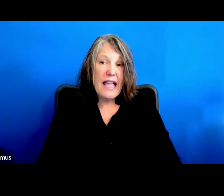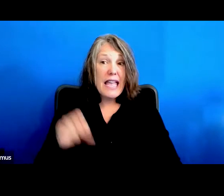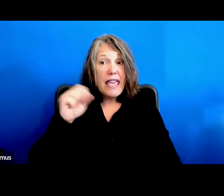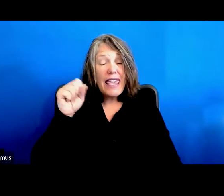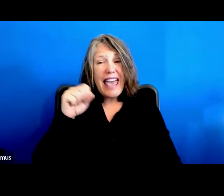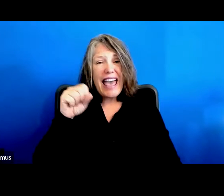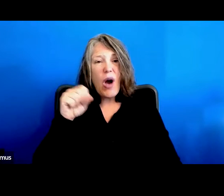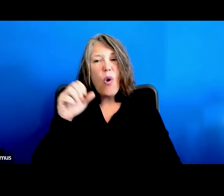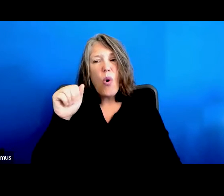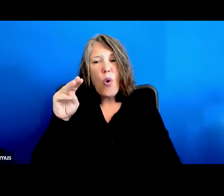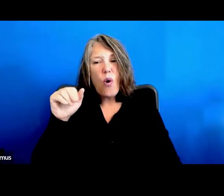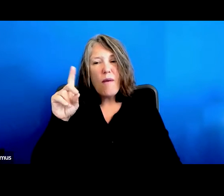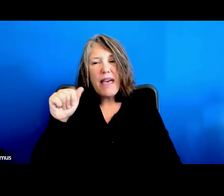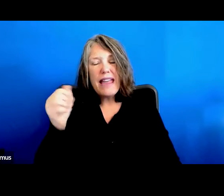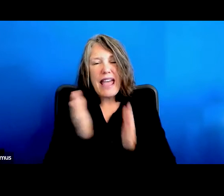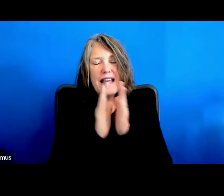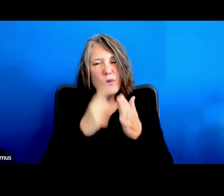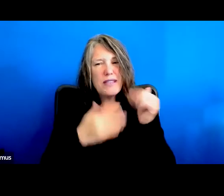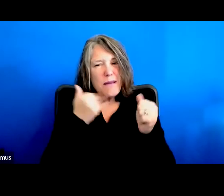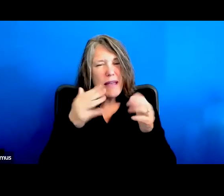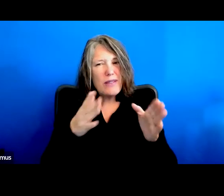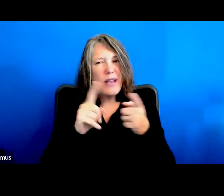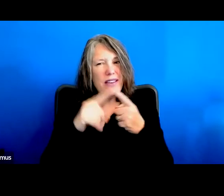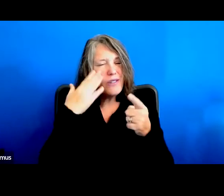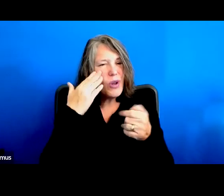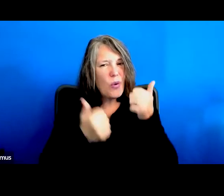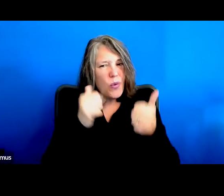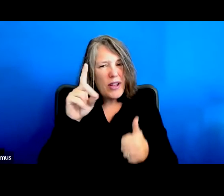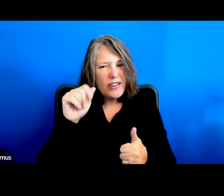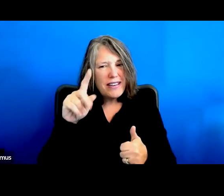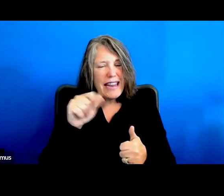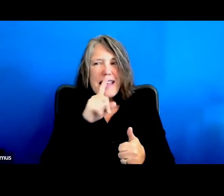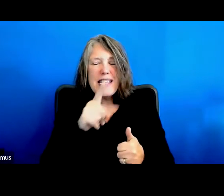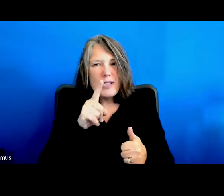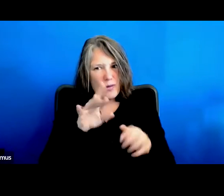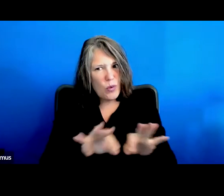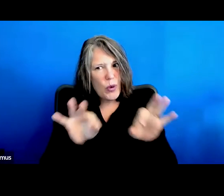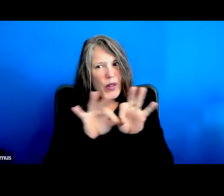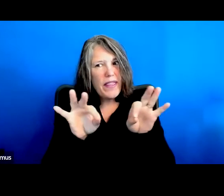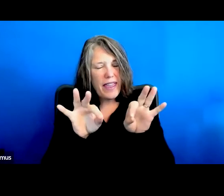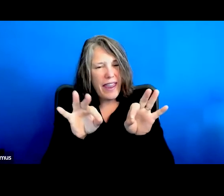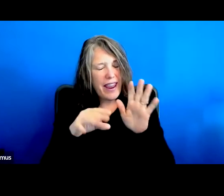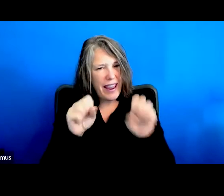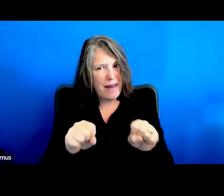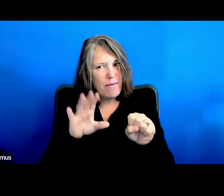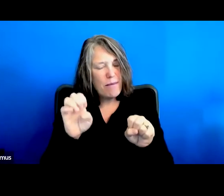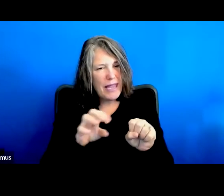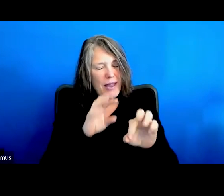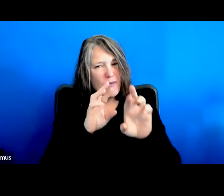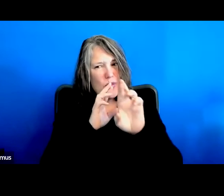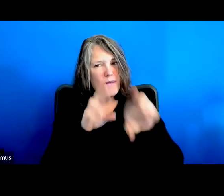Yeah. Oh, Amanda asks, what's the best way to know which data is worthy of being reported? That's an extremely good